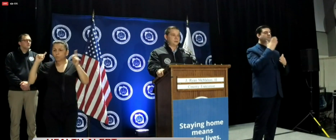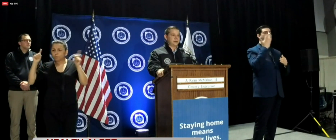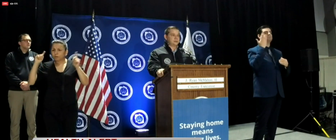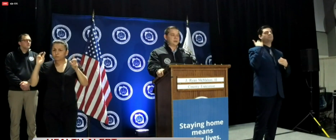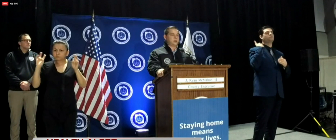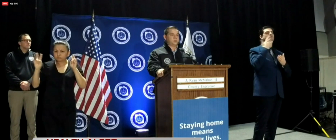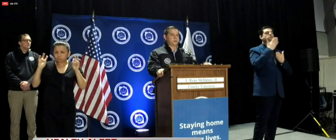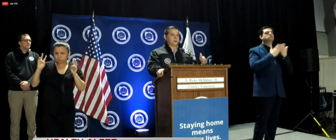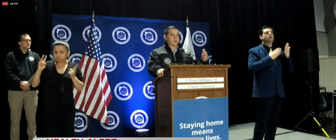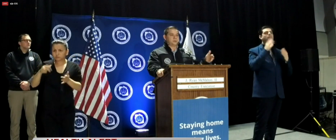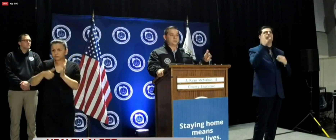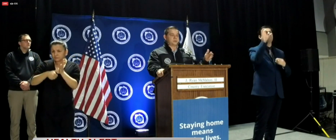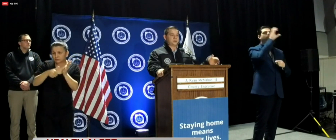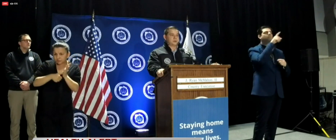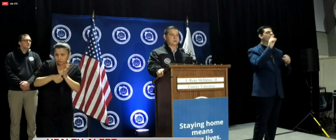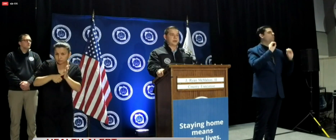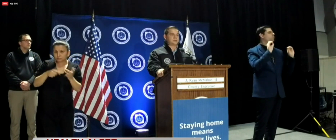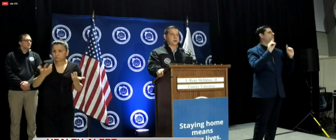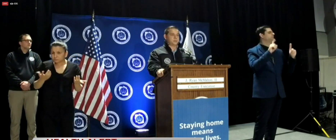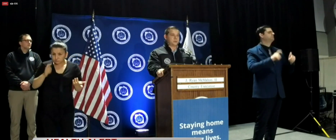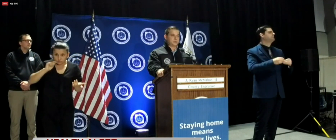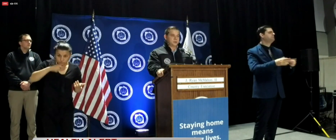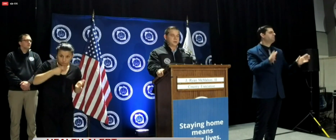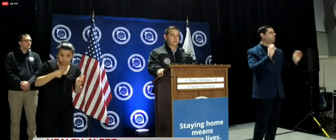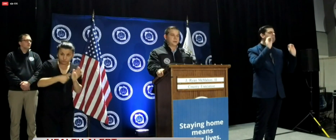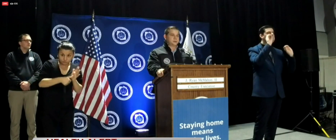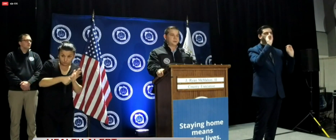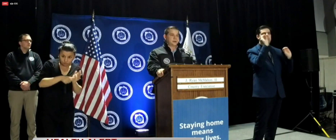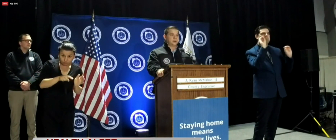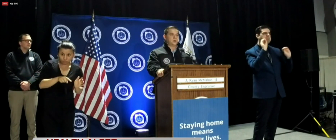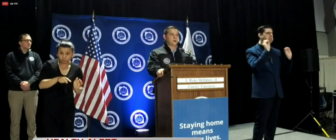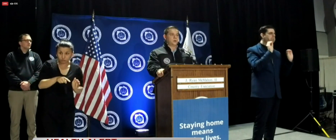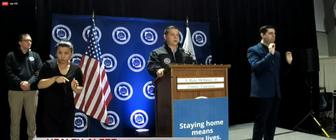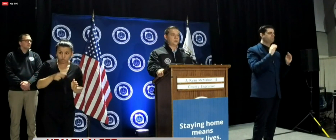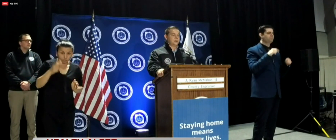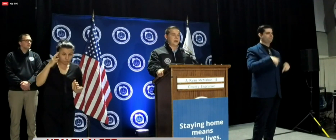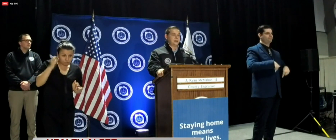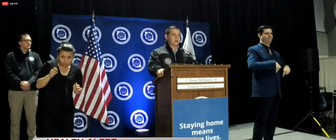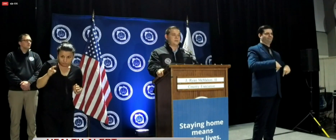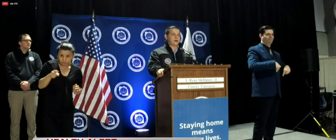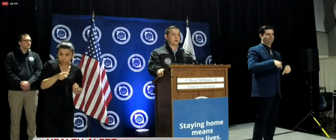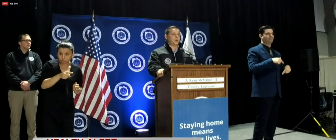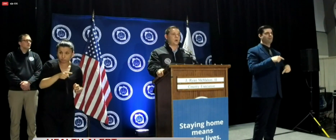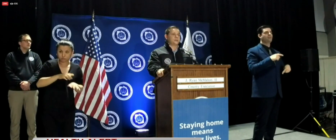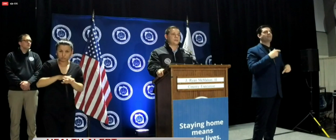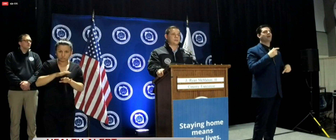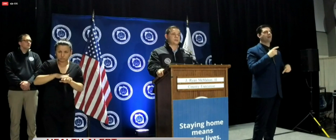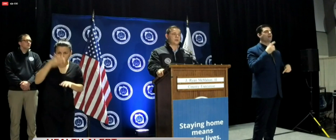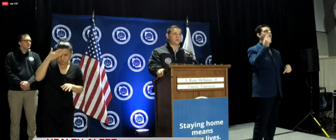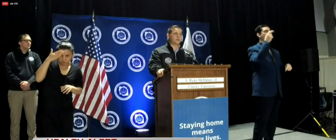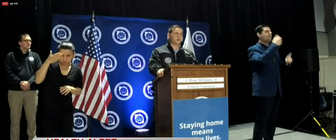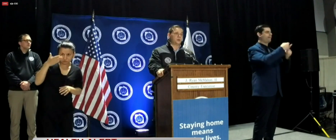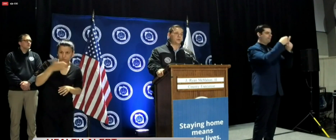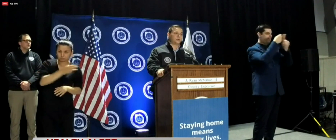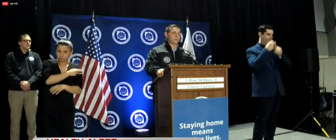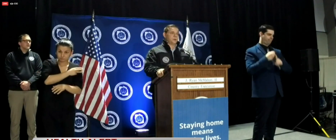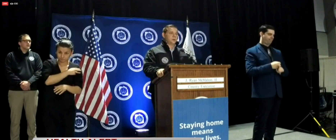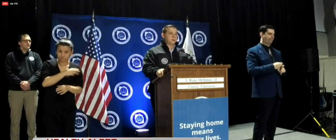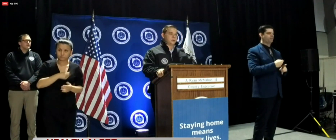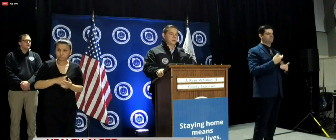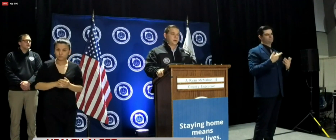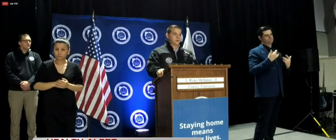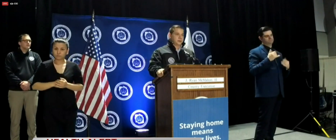and that's helping their numbers catch up, and they get to then go and identify and quarantine, just like we've been doing